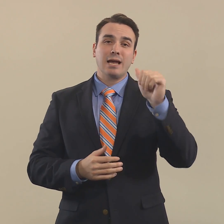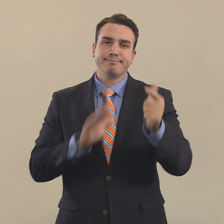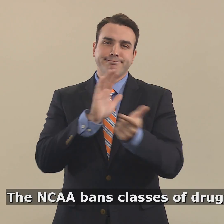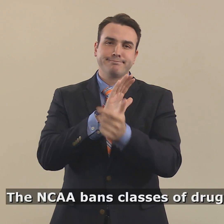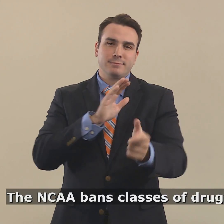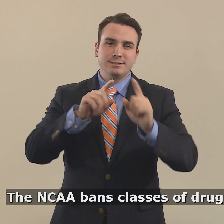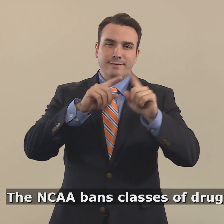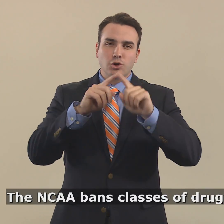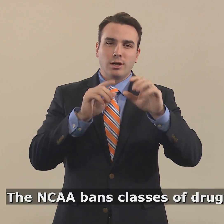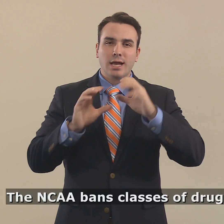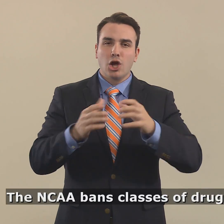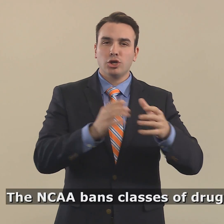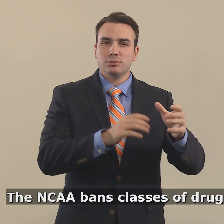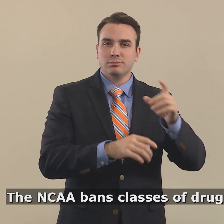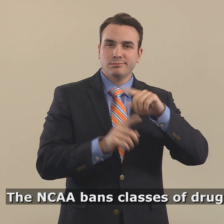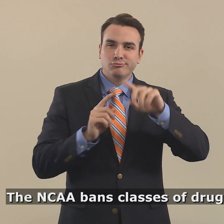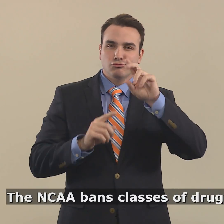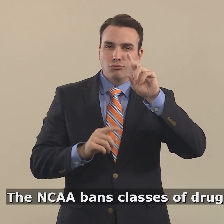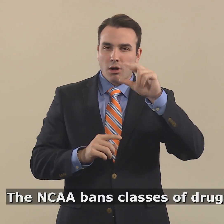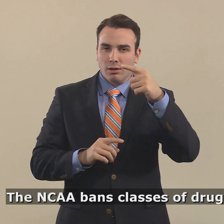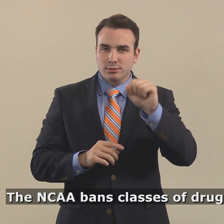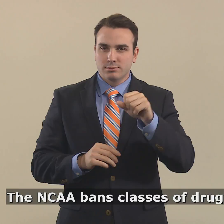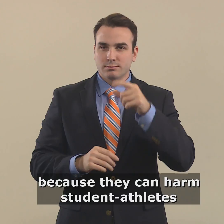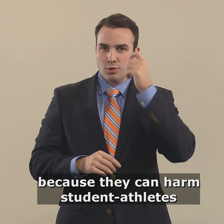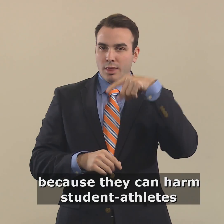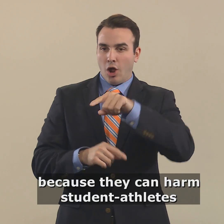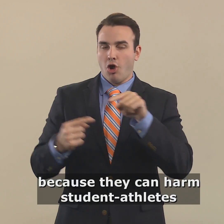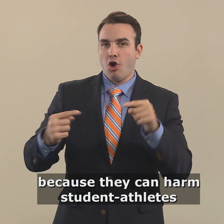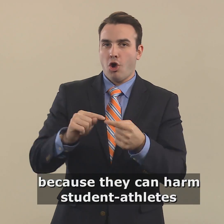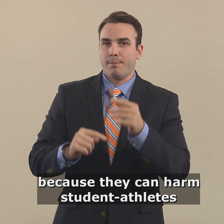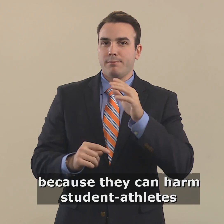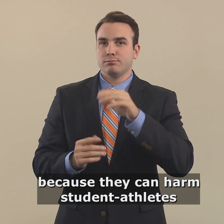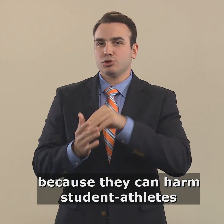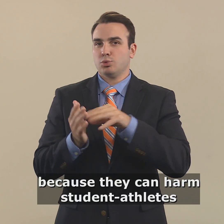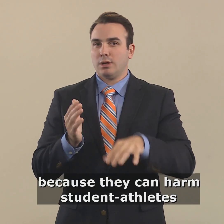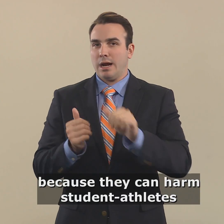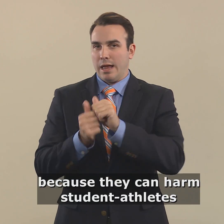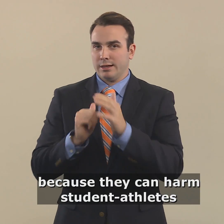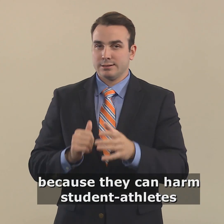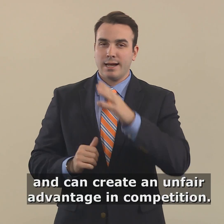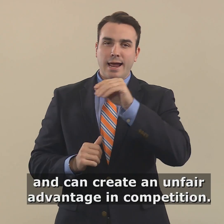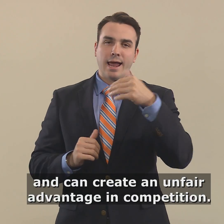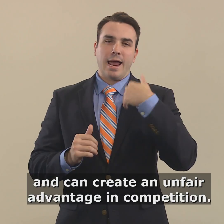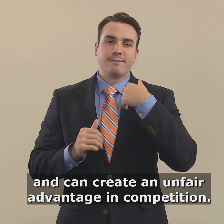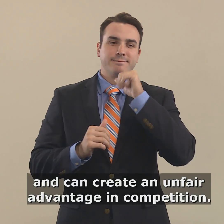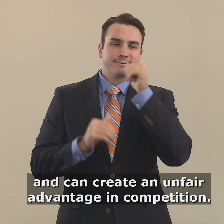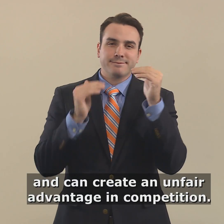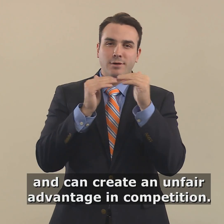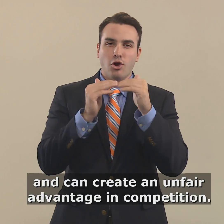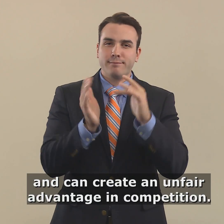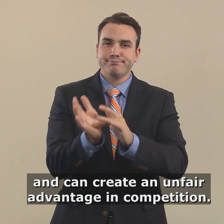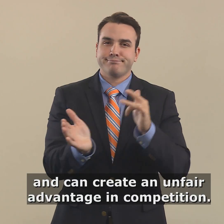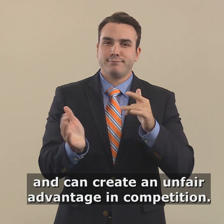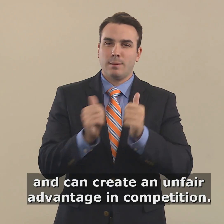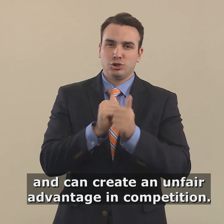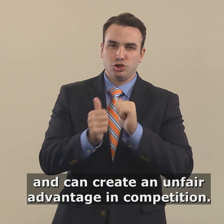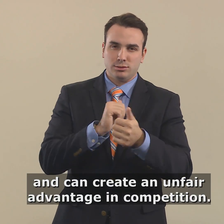The NCAA bans classes of drugs because they can harm student athletes and can create an unfair advantage in